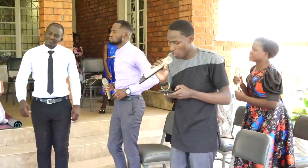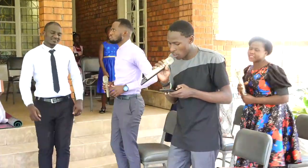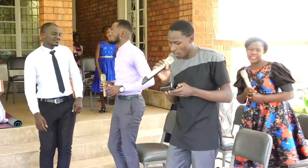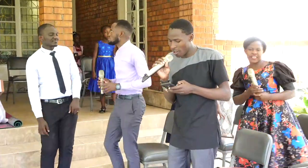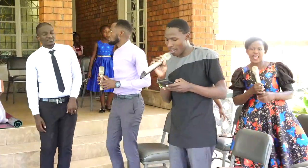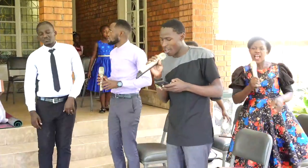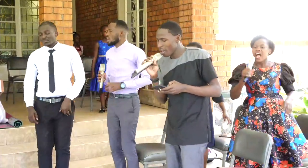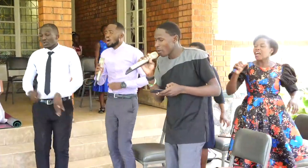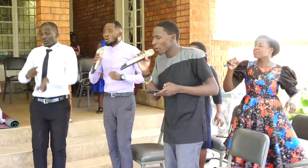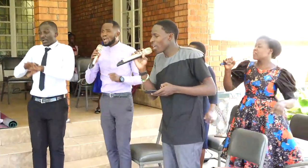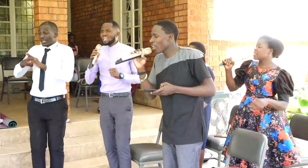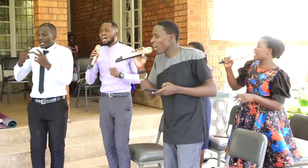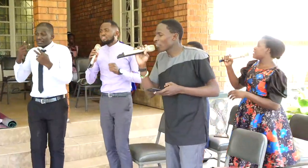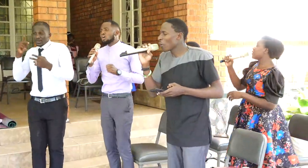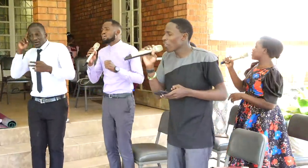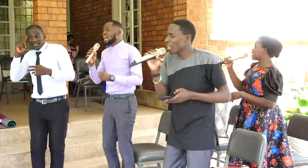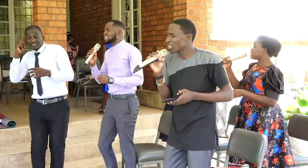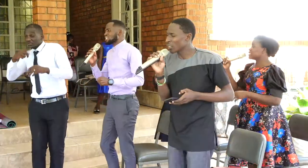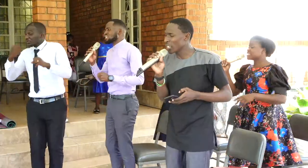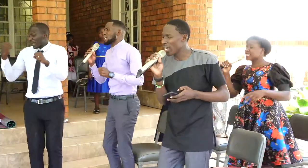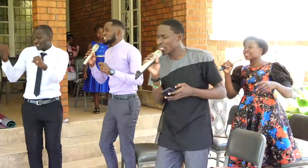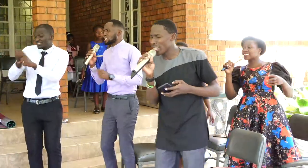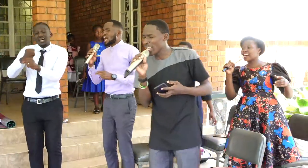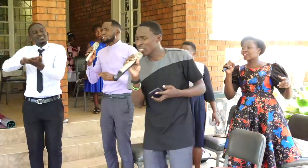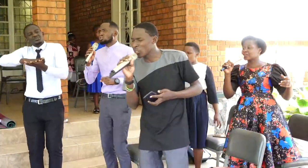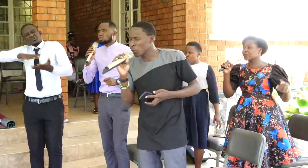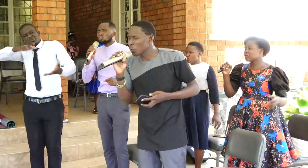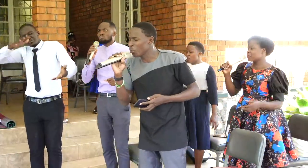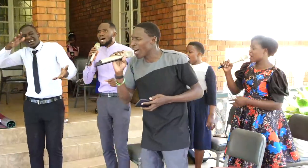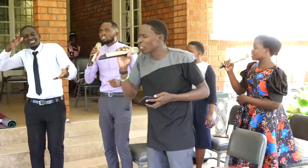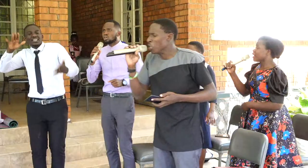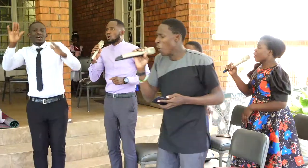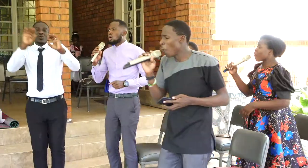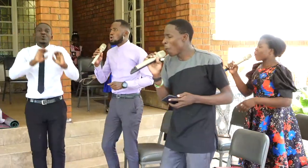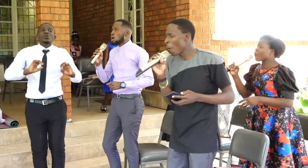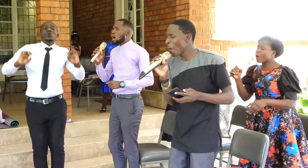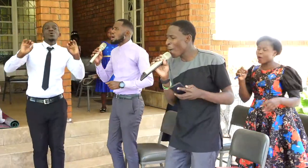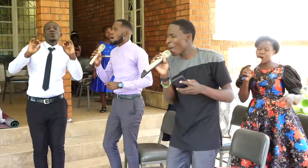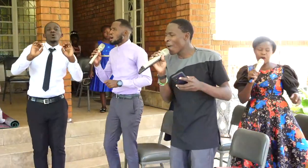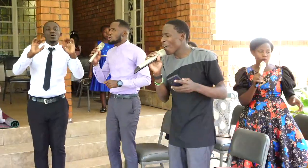myself. Yeah. When I thought that he has done too much,